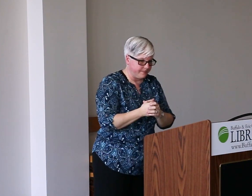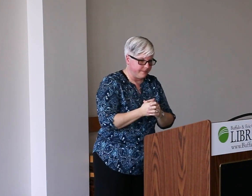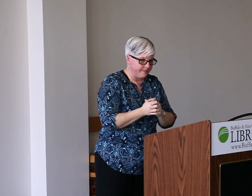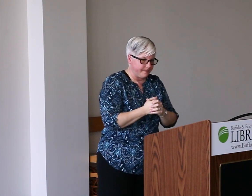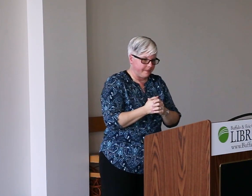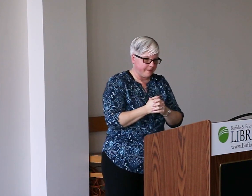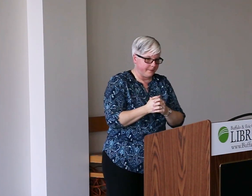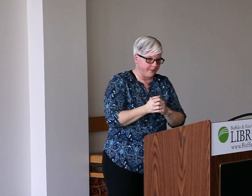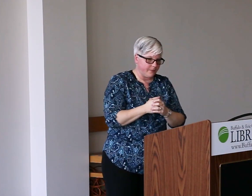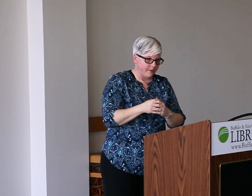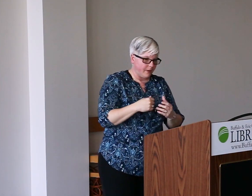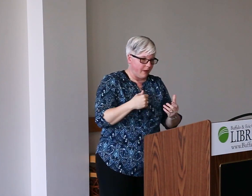communication.